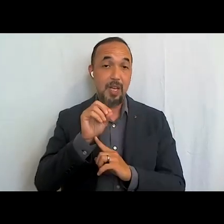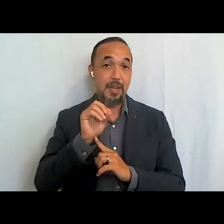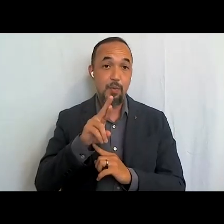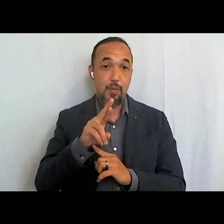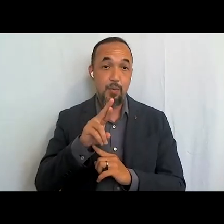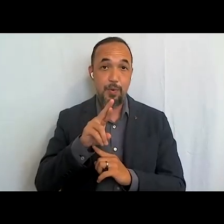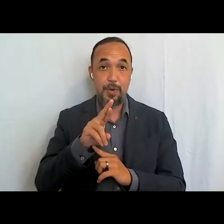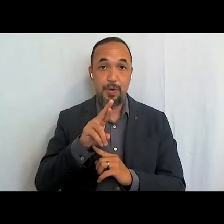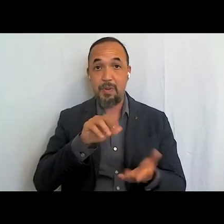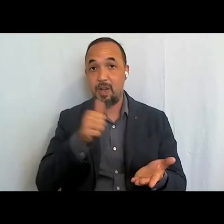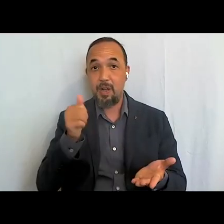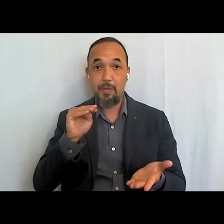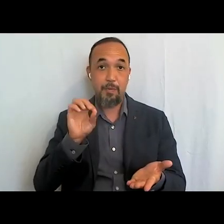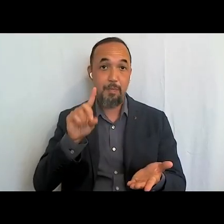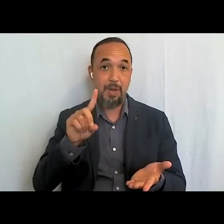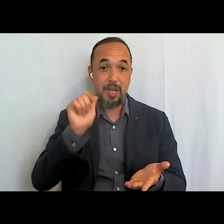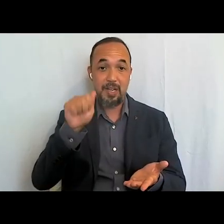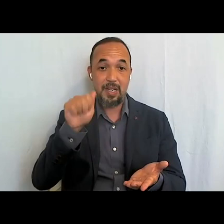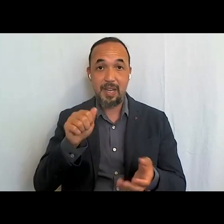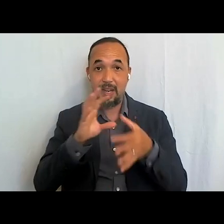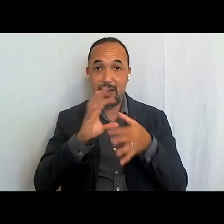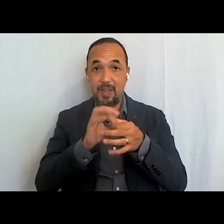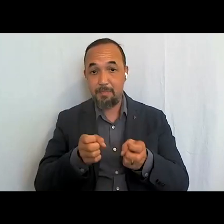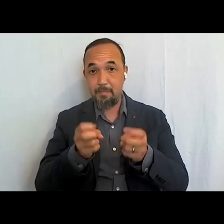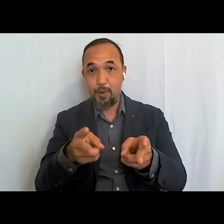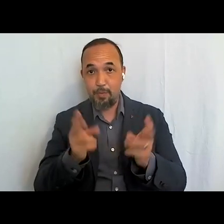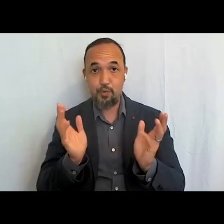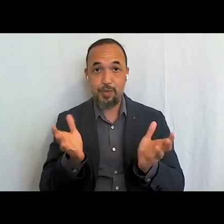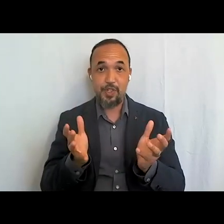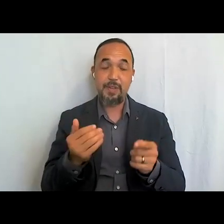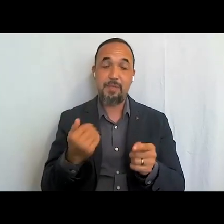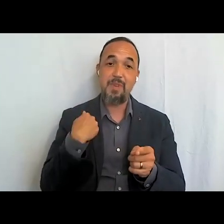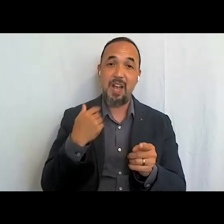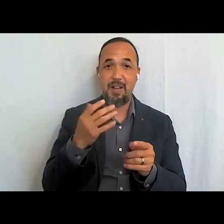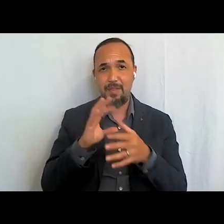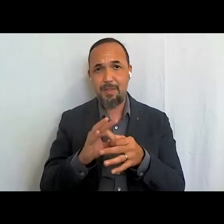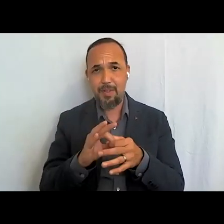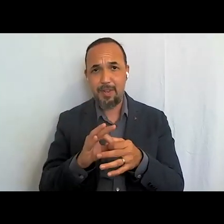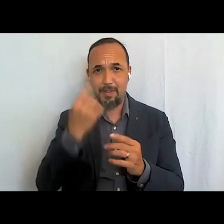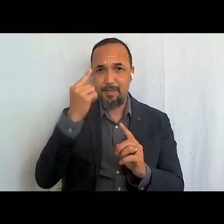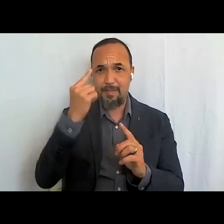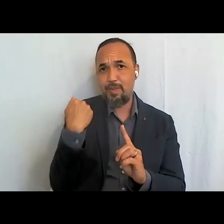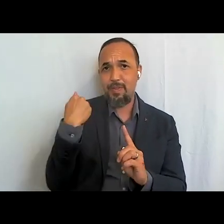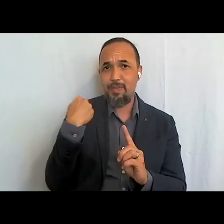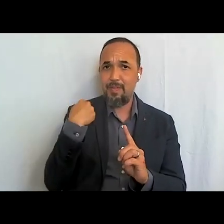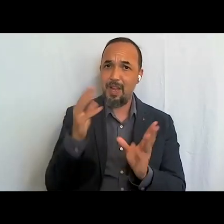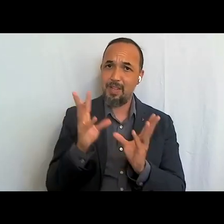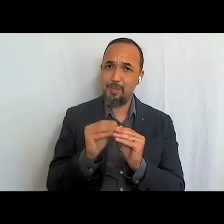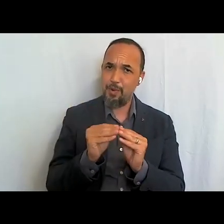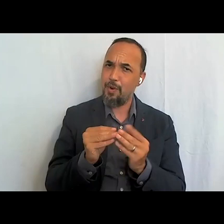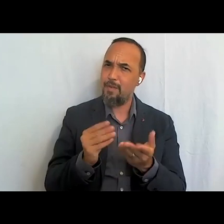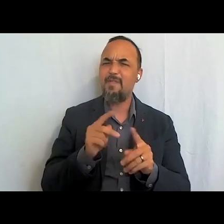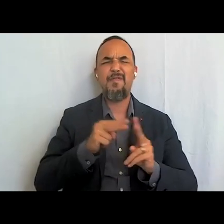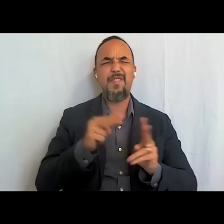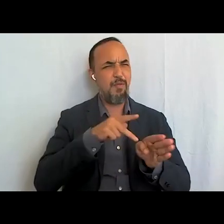in the chat, but we have a video link to the last seminar. Very professional, I might add, very.